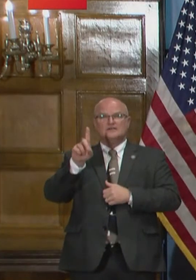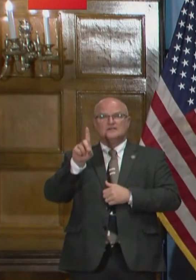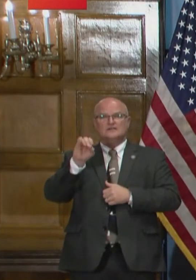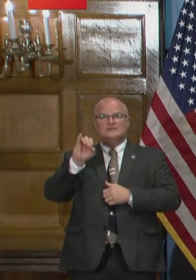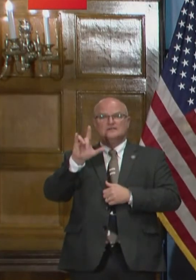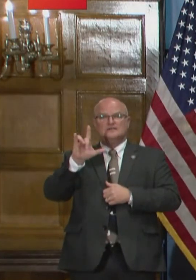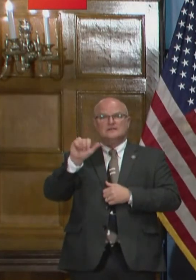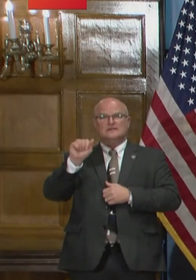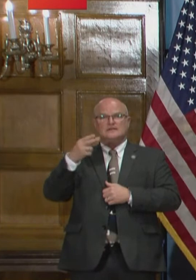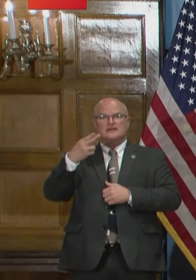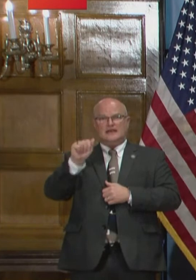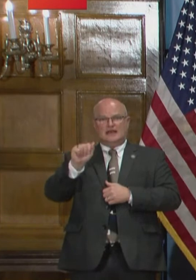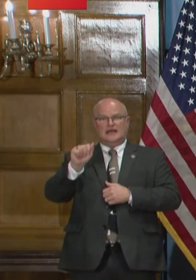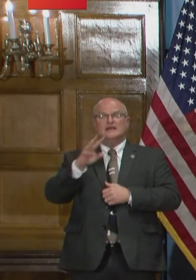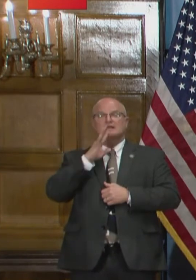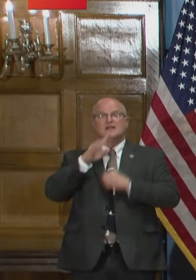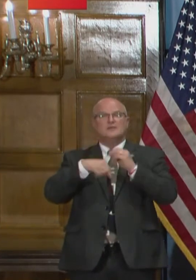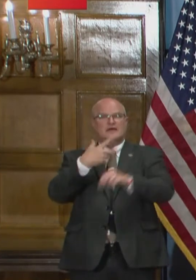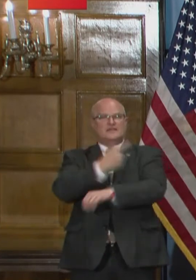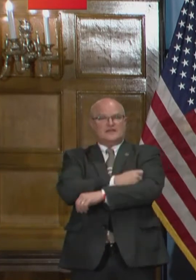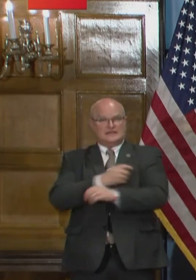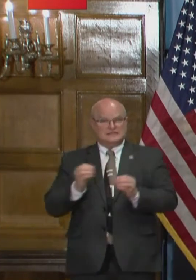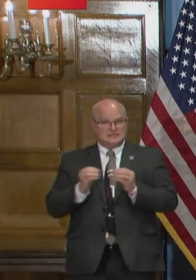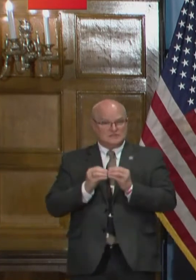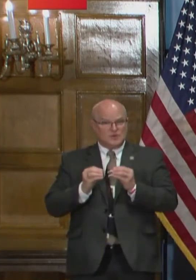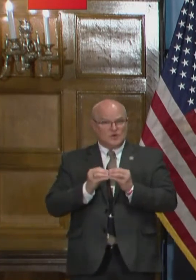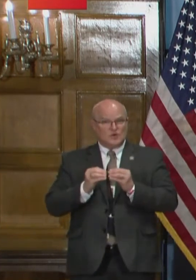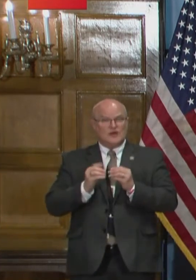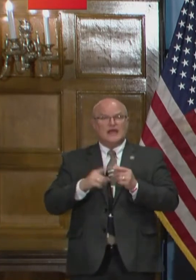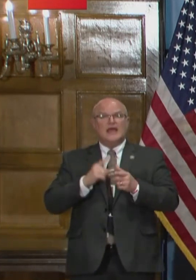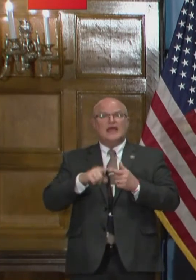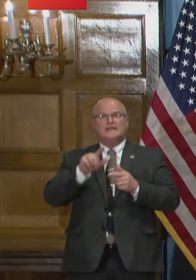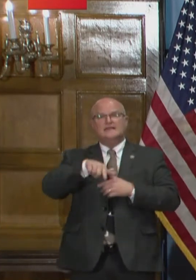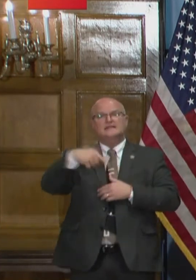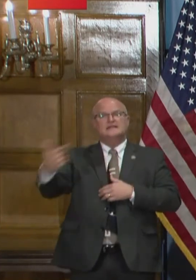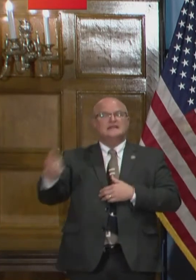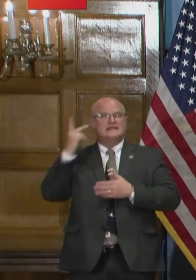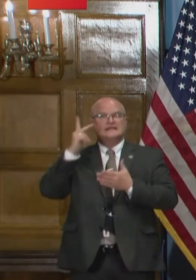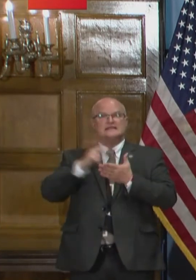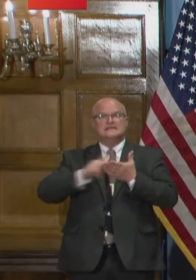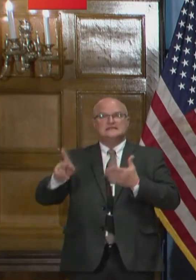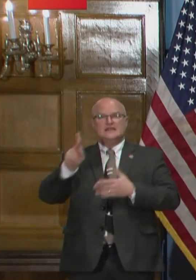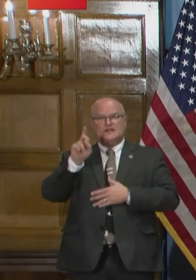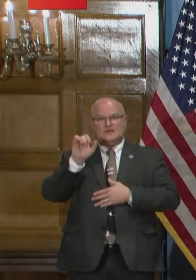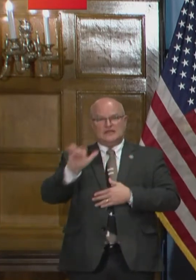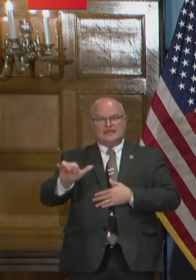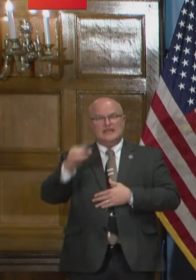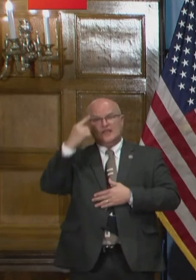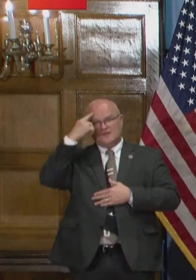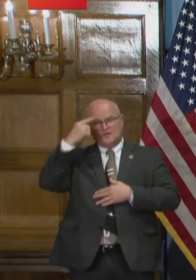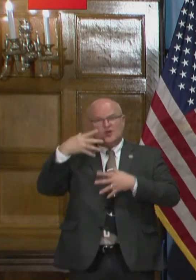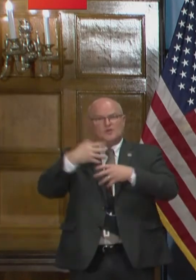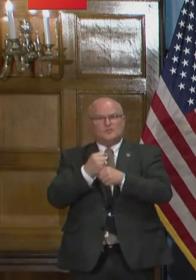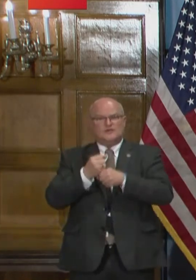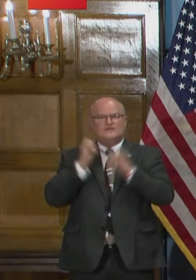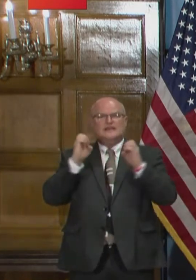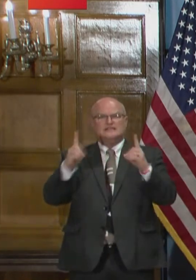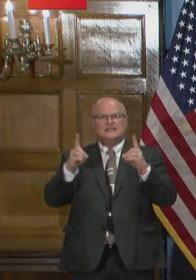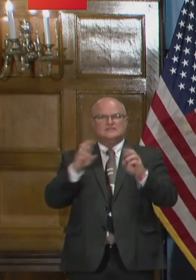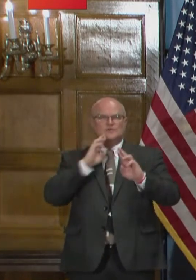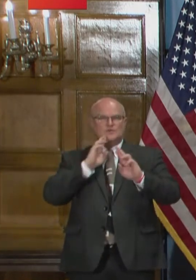come and to talk about the vaccines more, and then followed by Secretary Key for a brief education report.